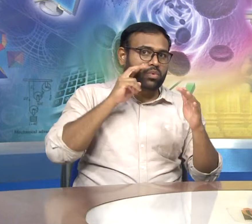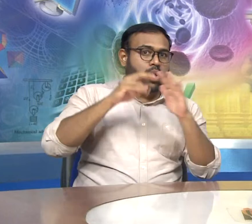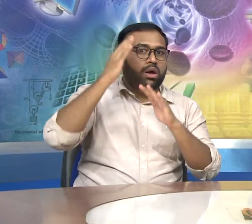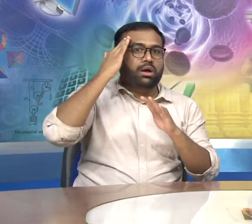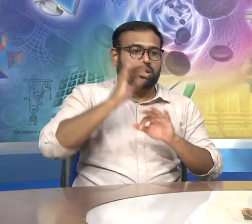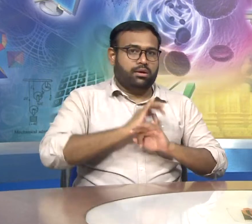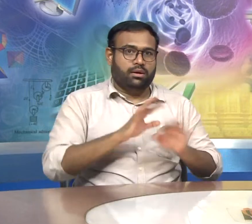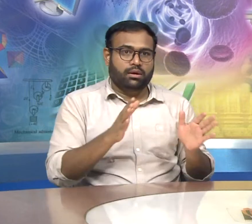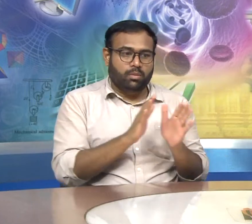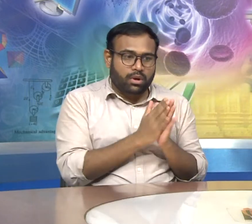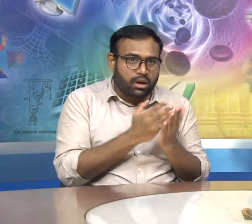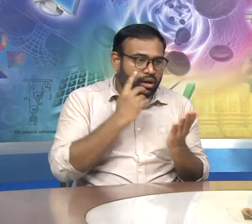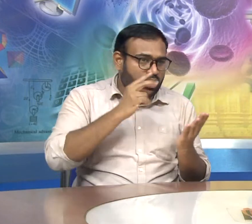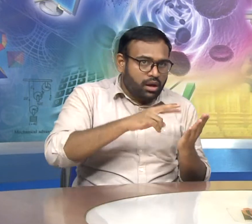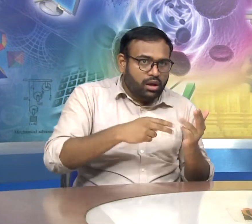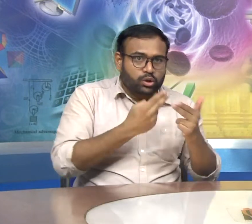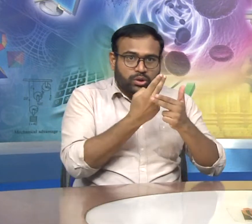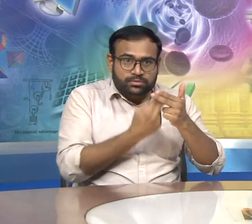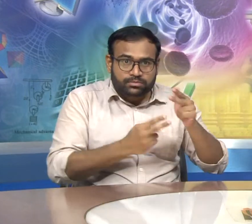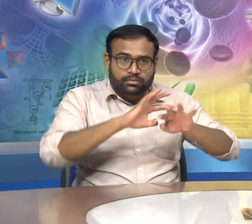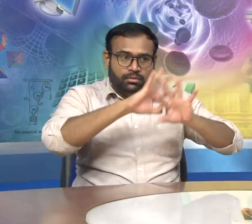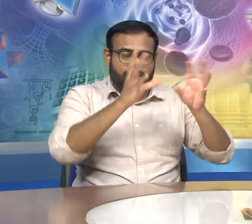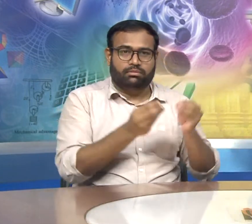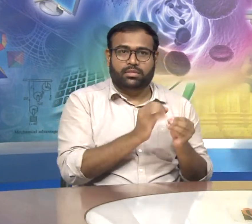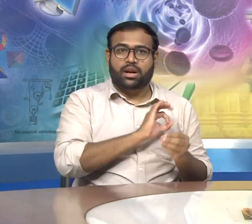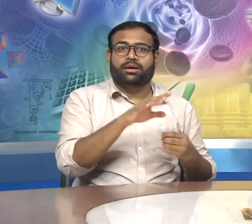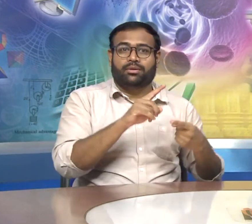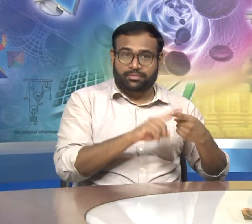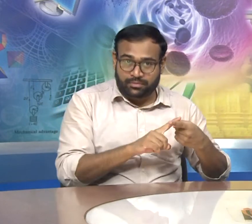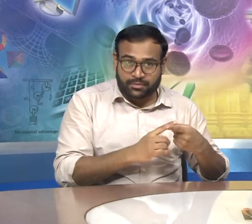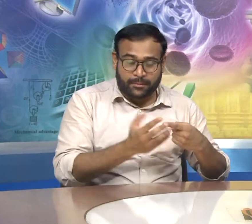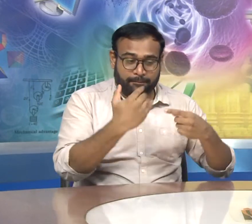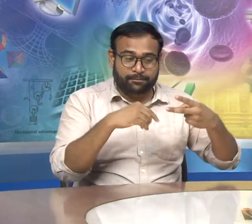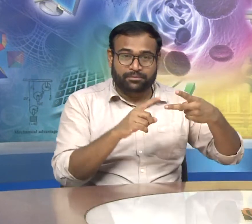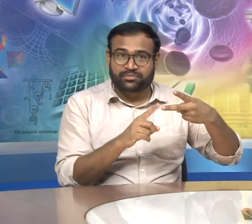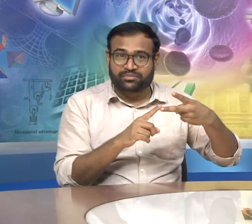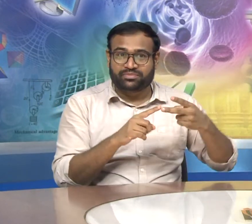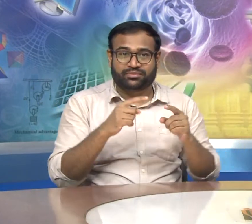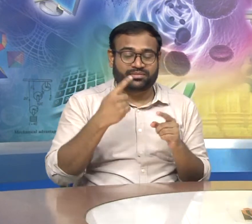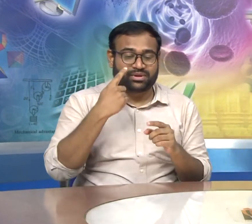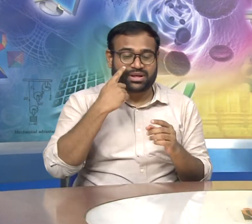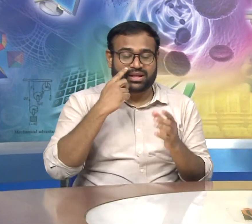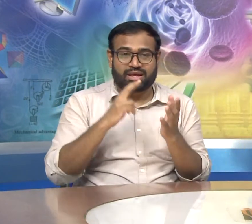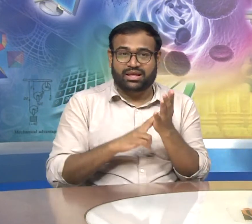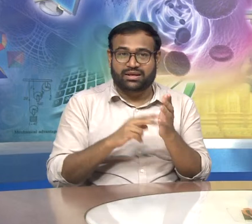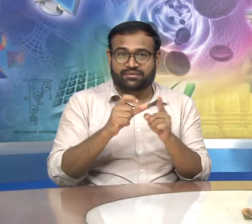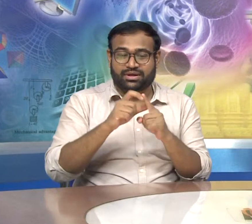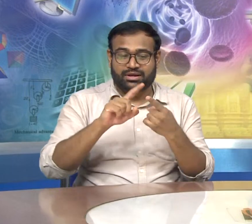These services are provided on demands from the users.